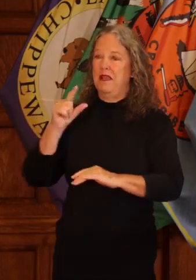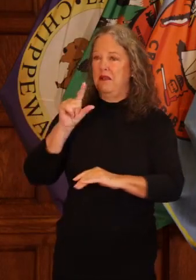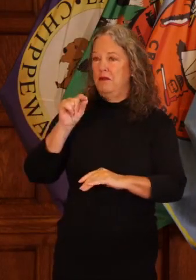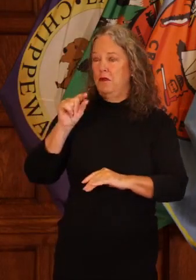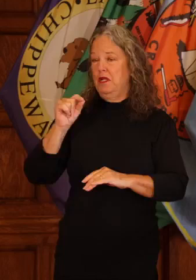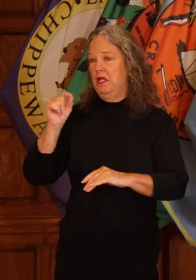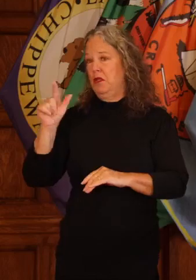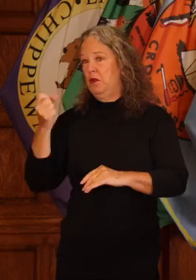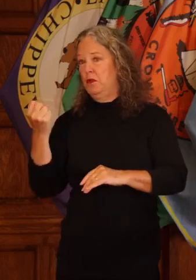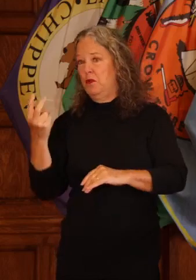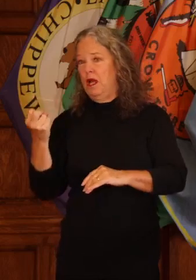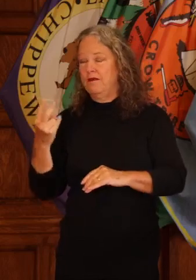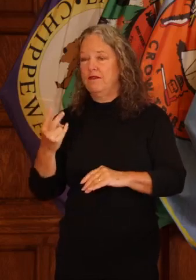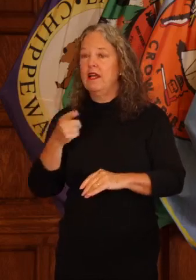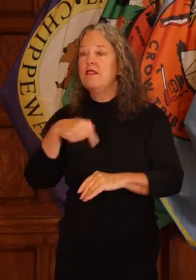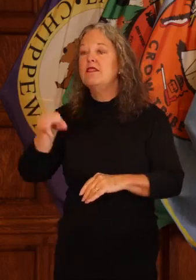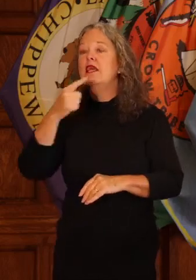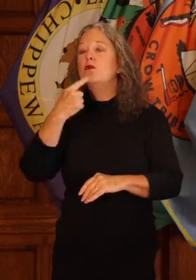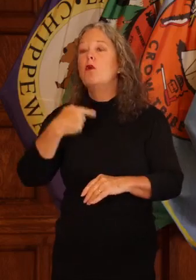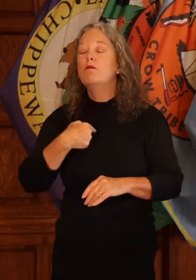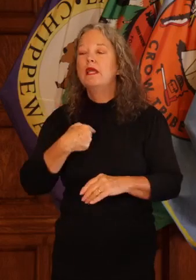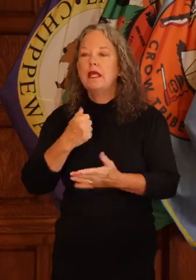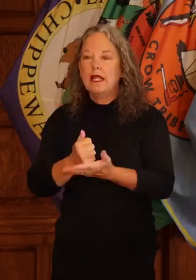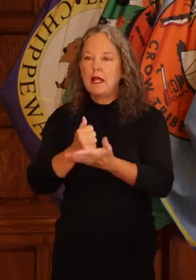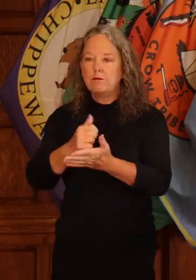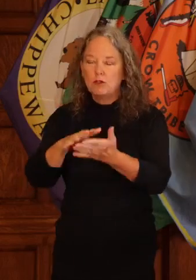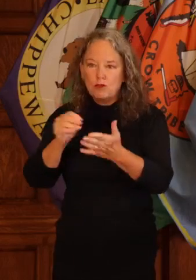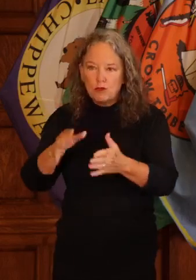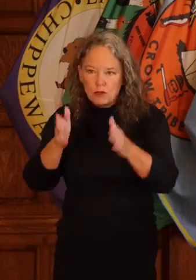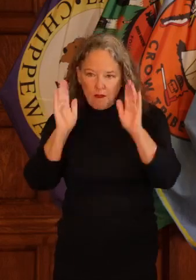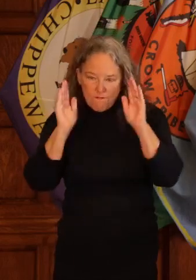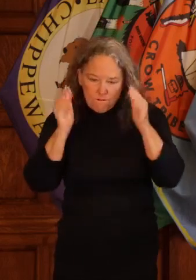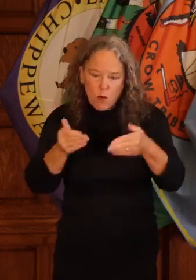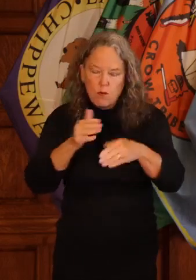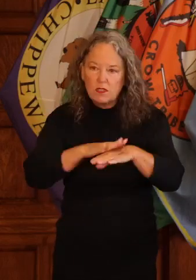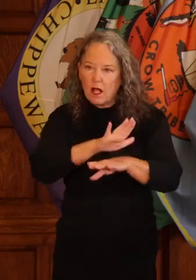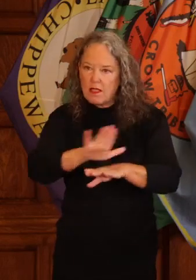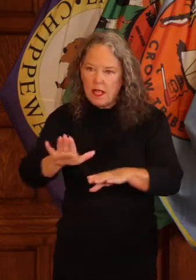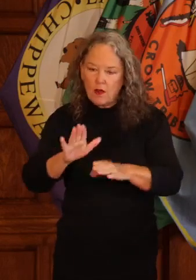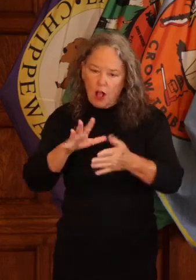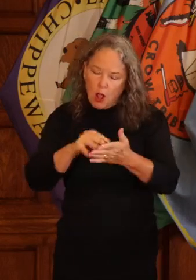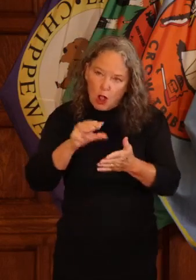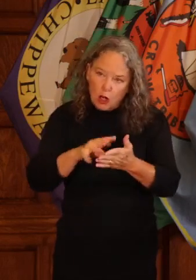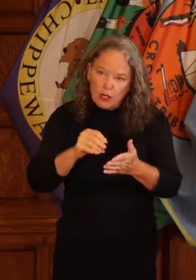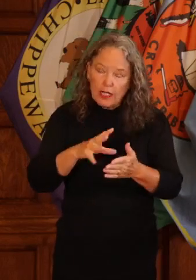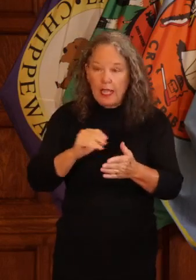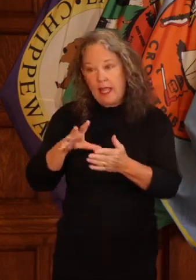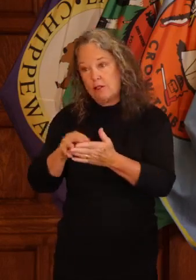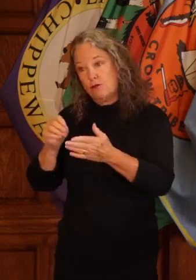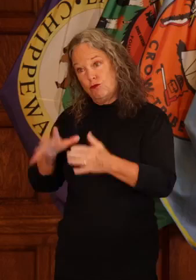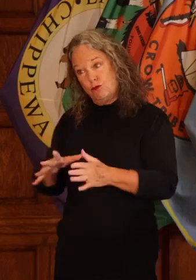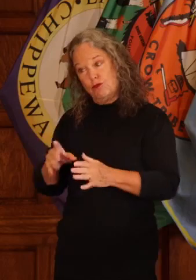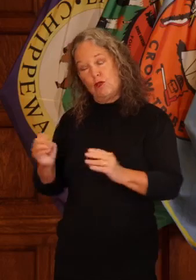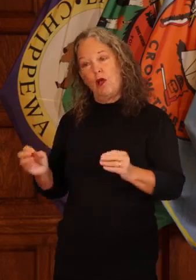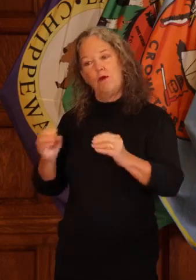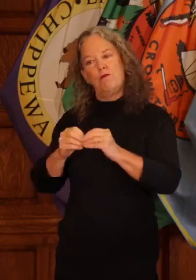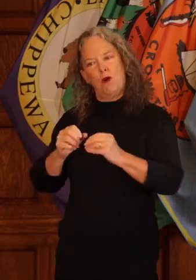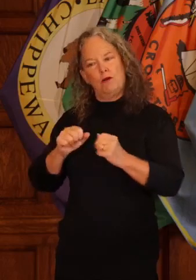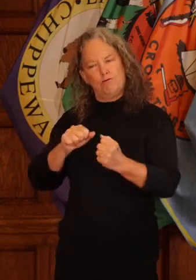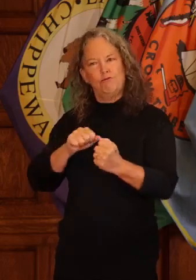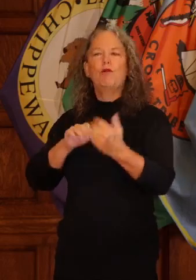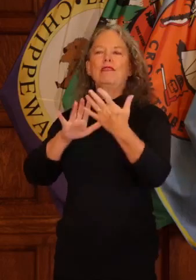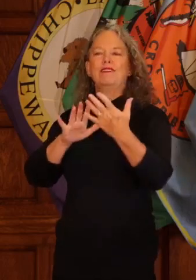2012. They told me it has helped students focus on their learning, and students are more present in